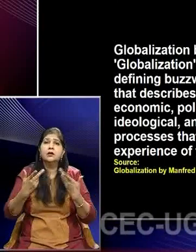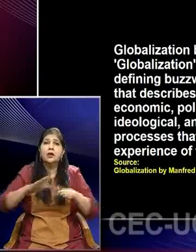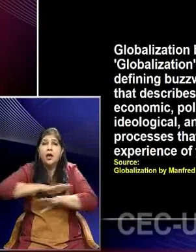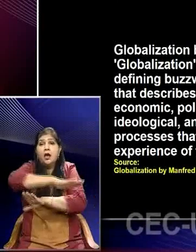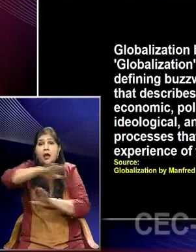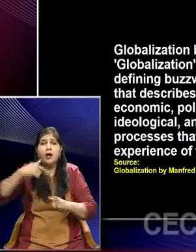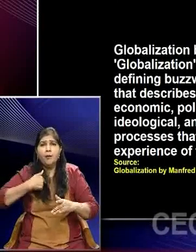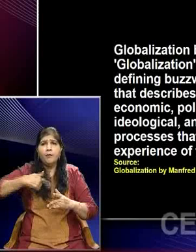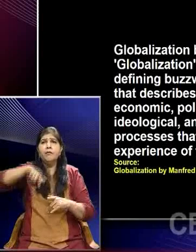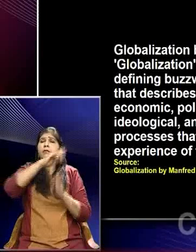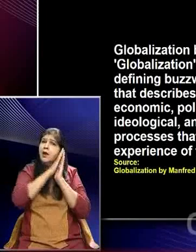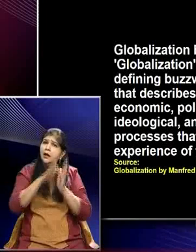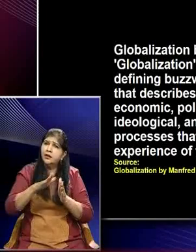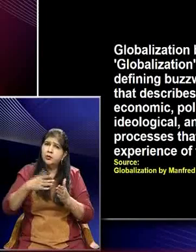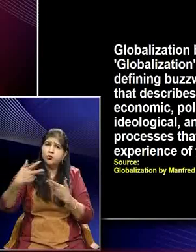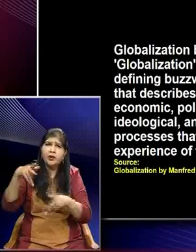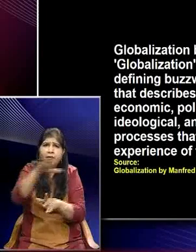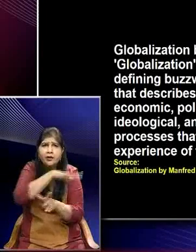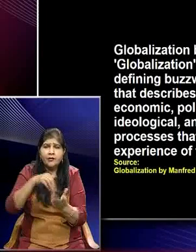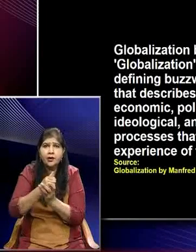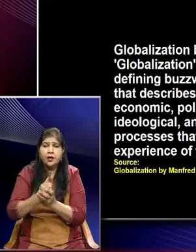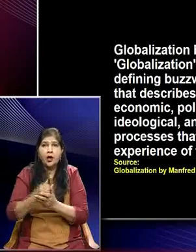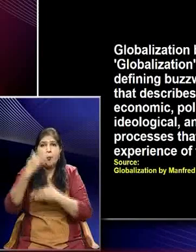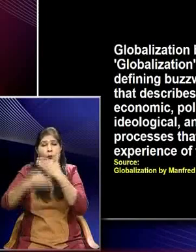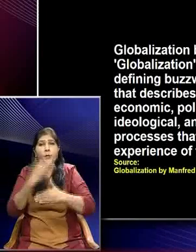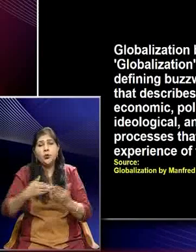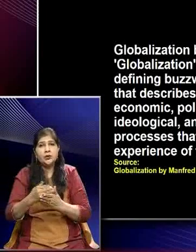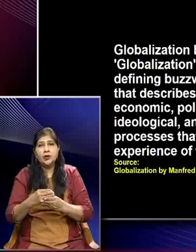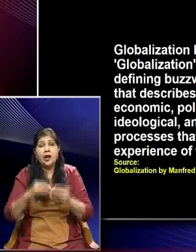environmental processes that are rapidly